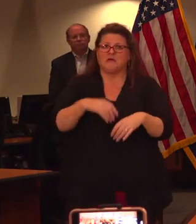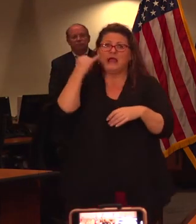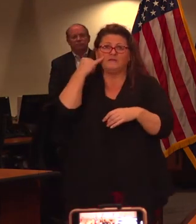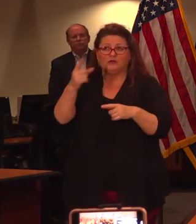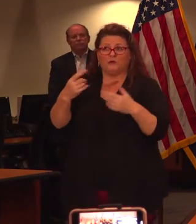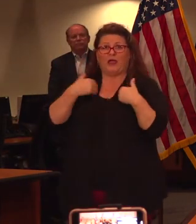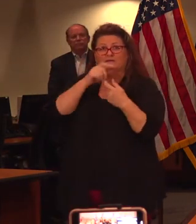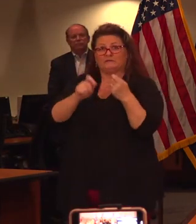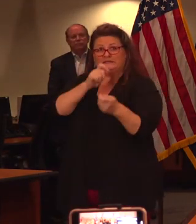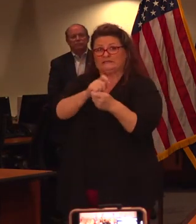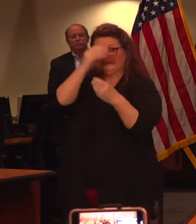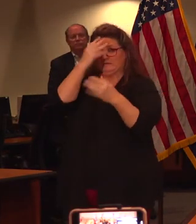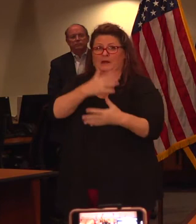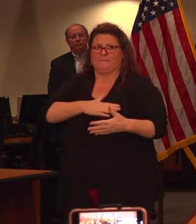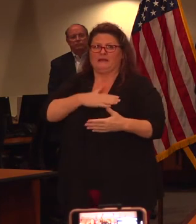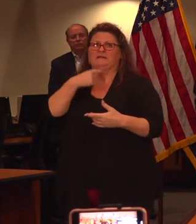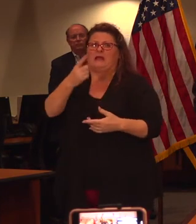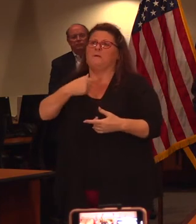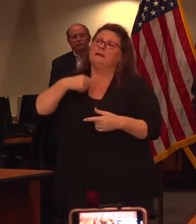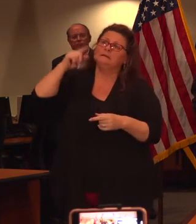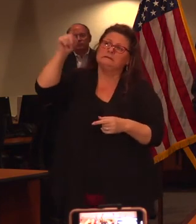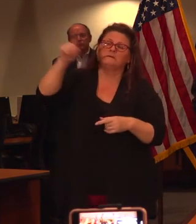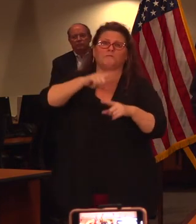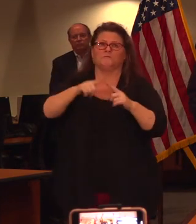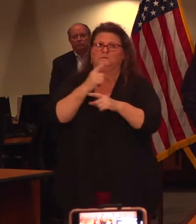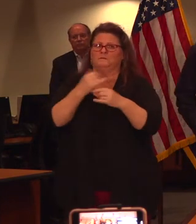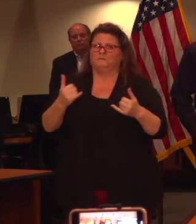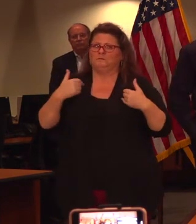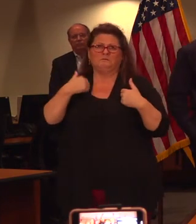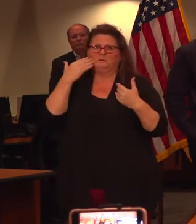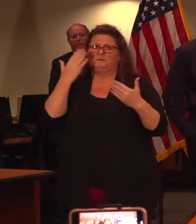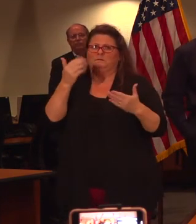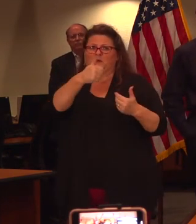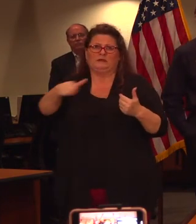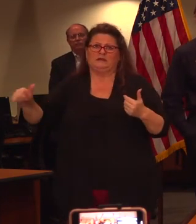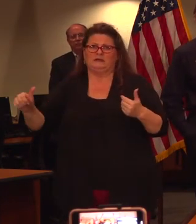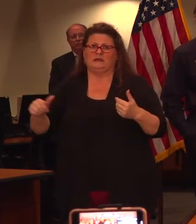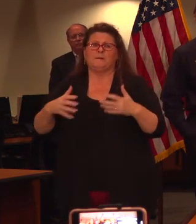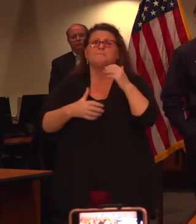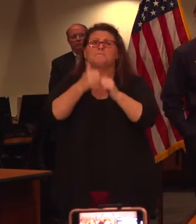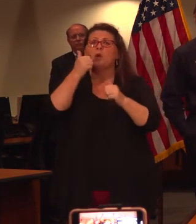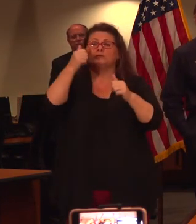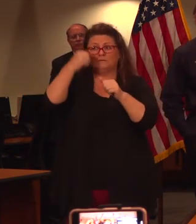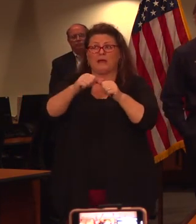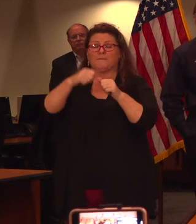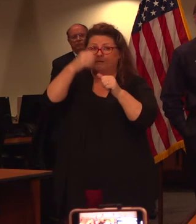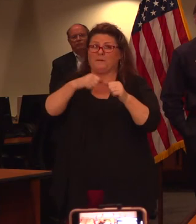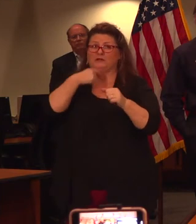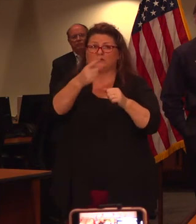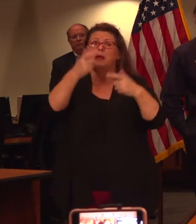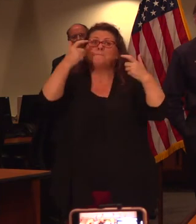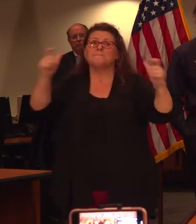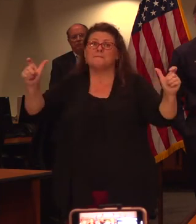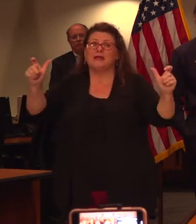specific information. You can tell it to me in the hallway, okay? Most of our big plants are not operating right now because of